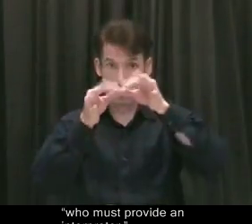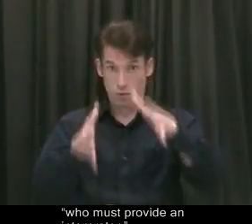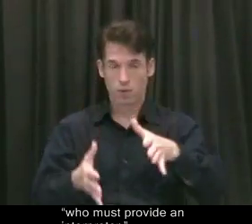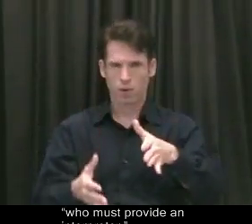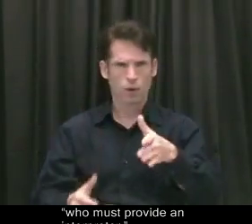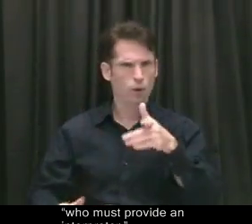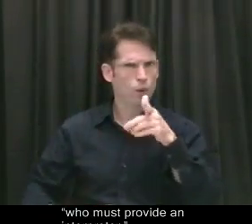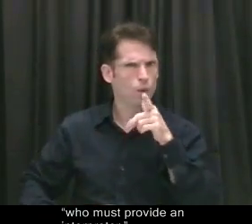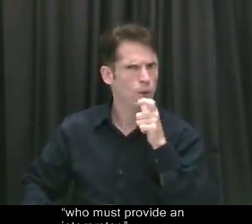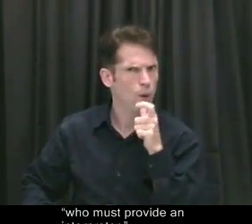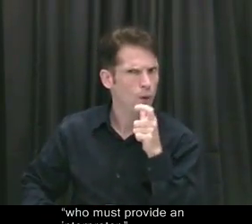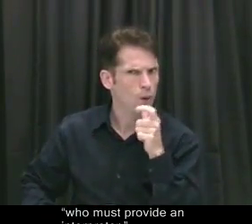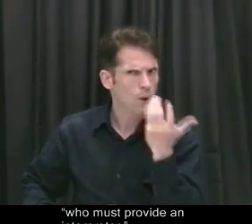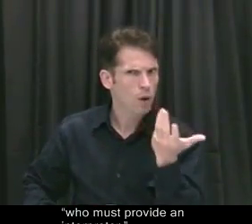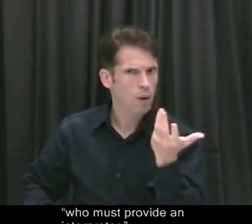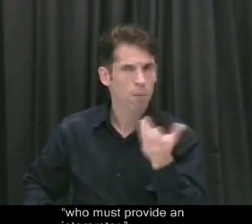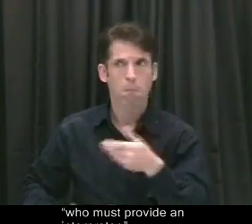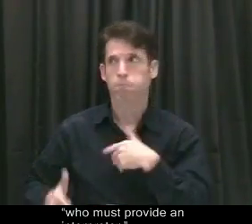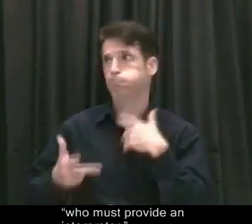who must provide an interpreter,